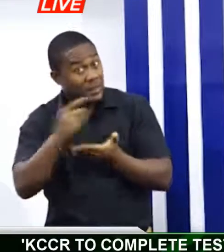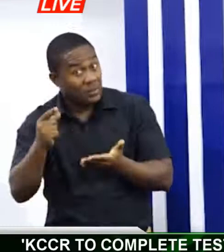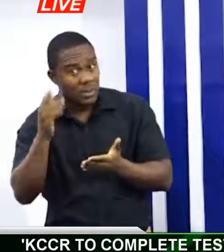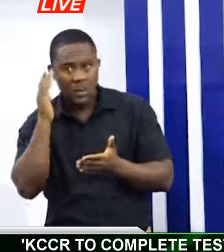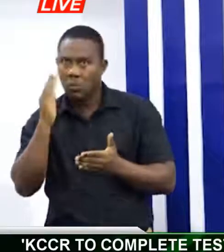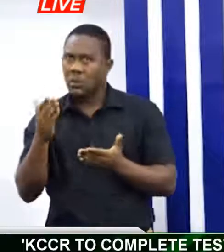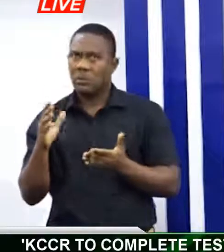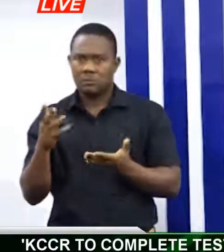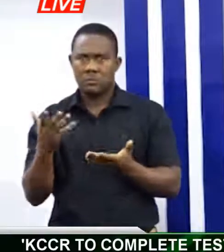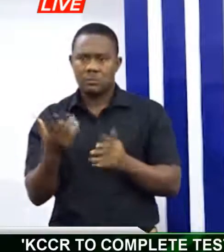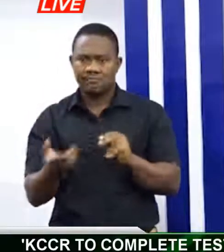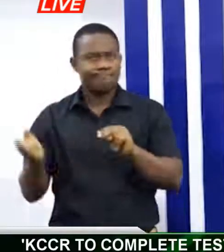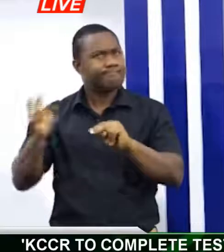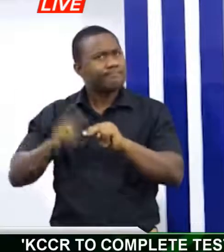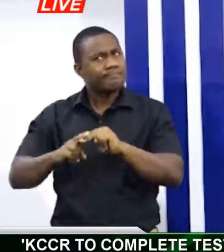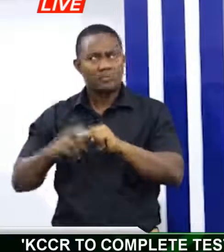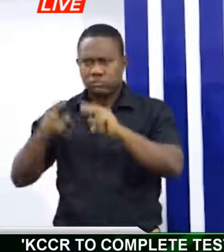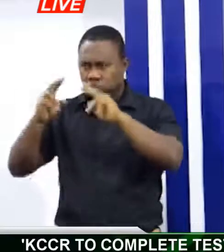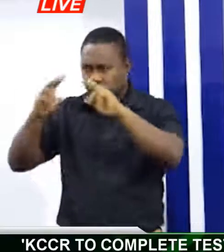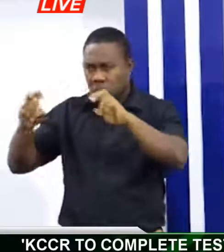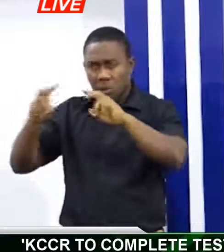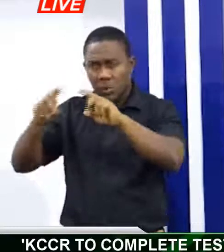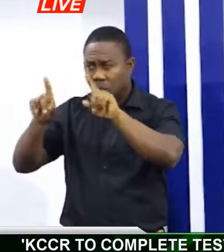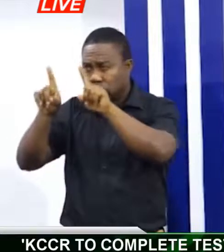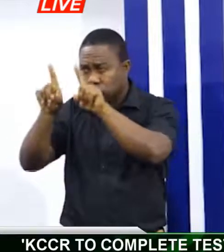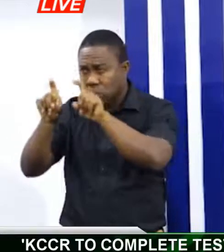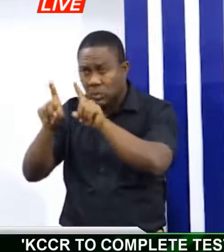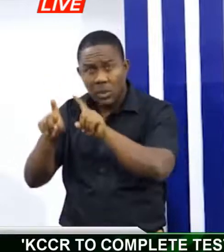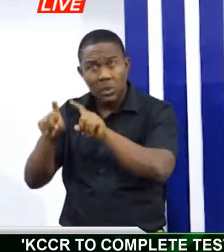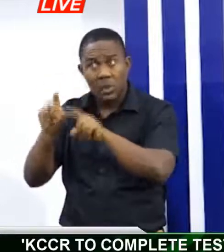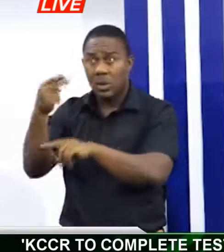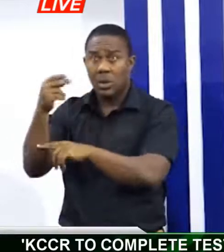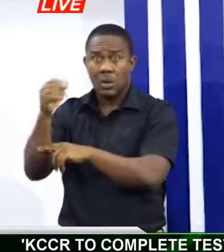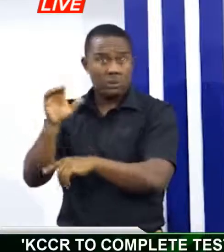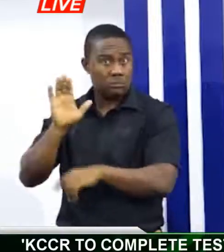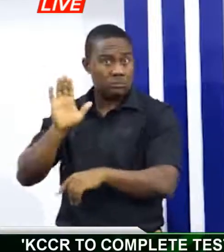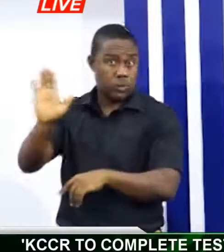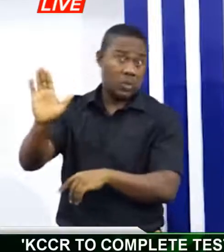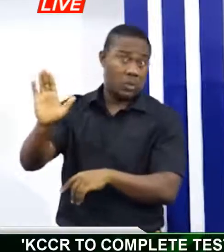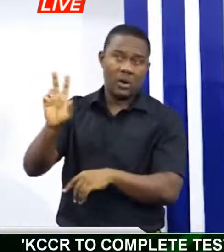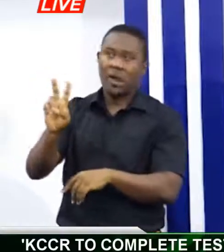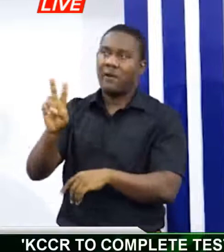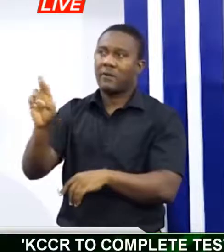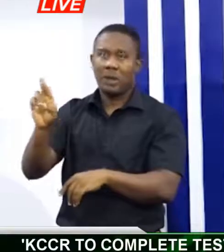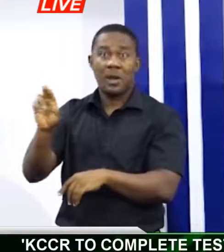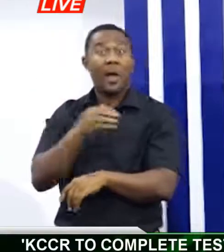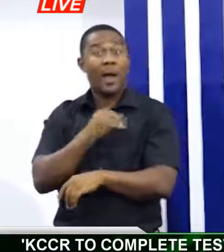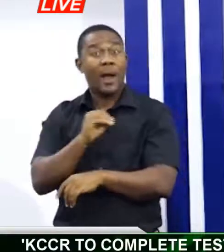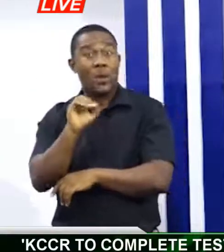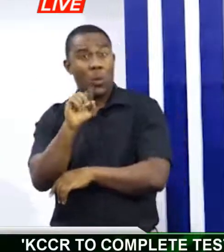able to increase testing in whole for the Volta region and also the OT region.